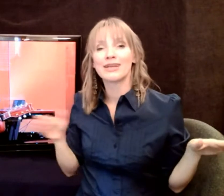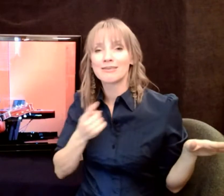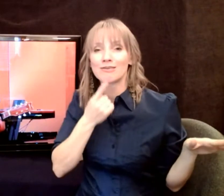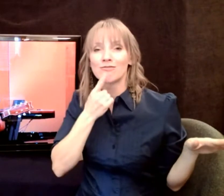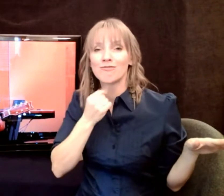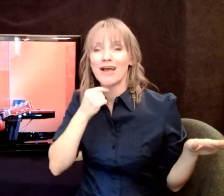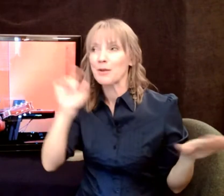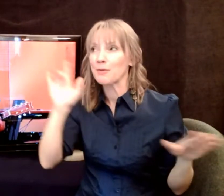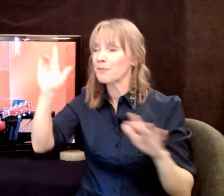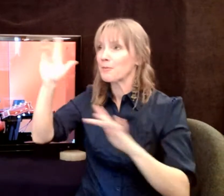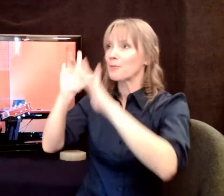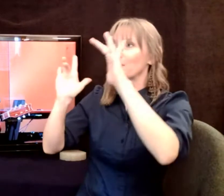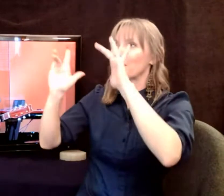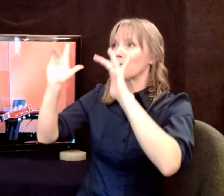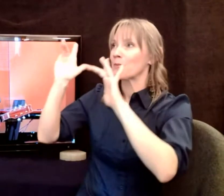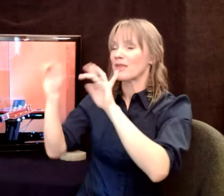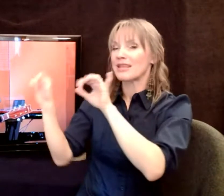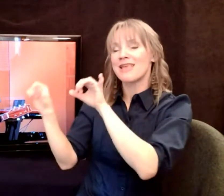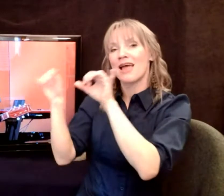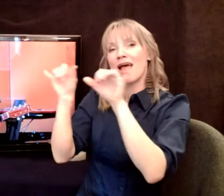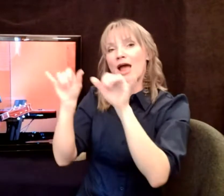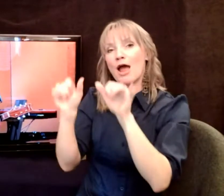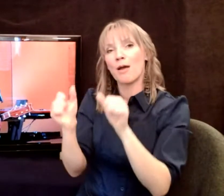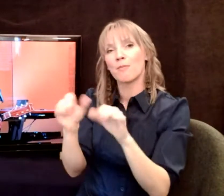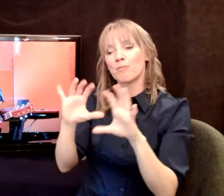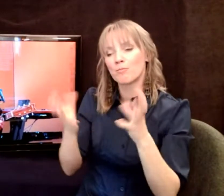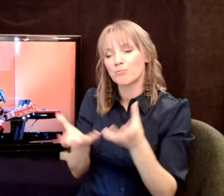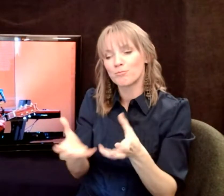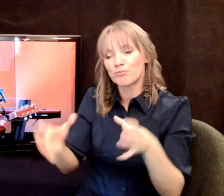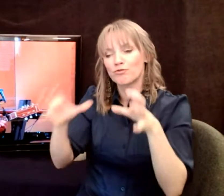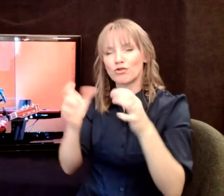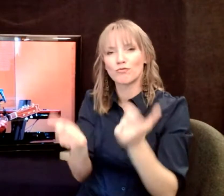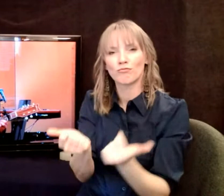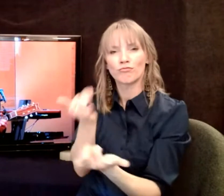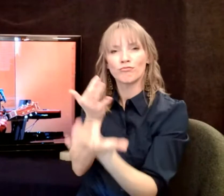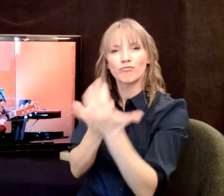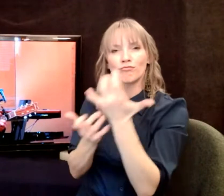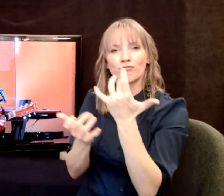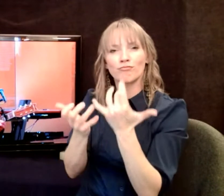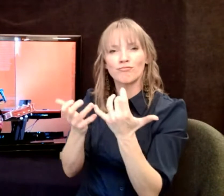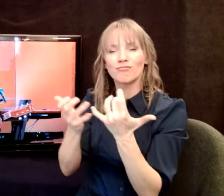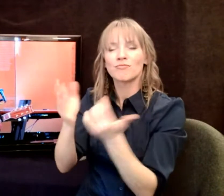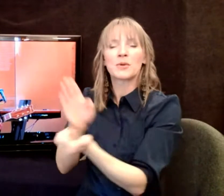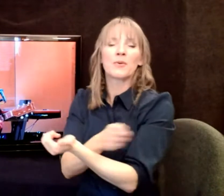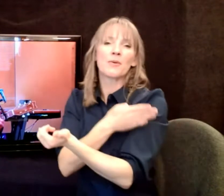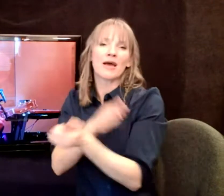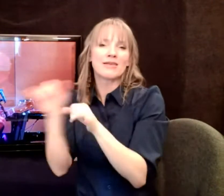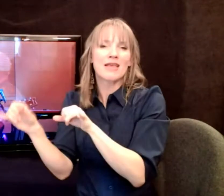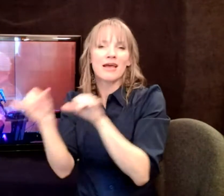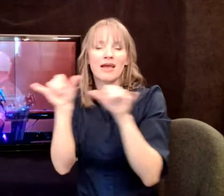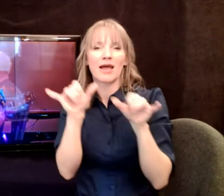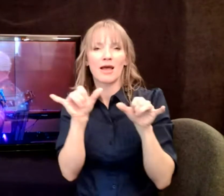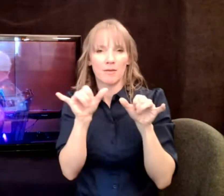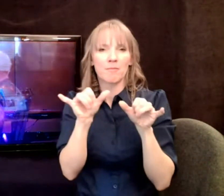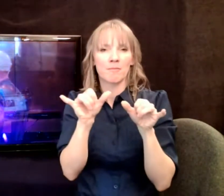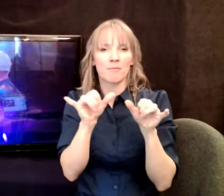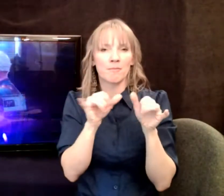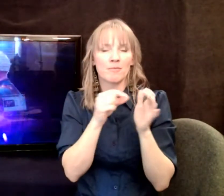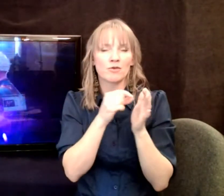bush, singing like a scripture verse. It made me want to bow my